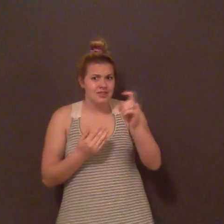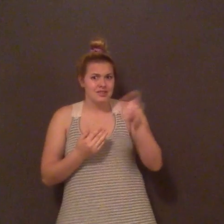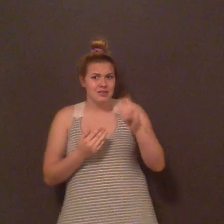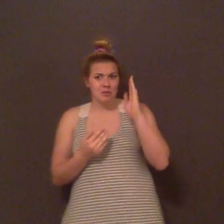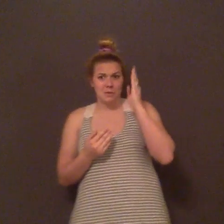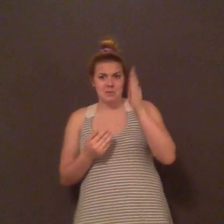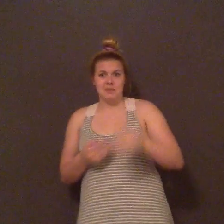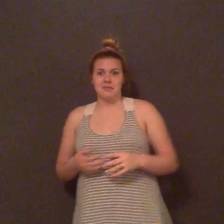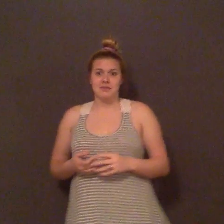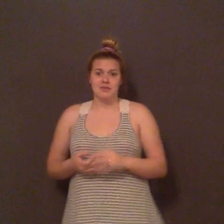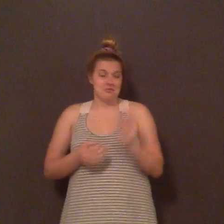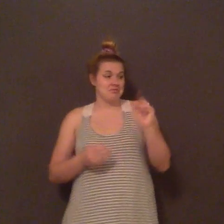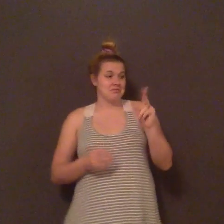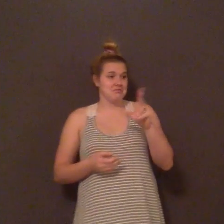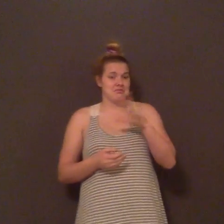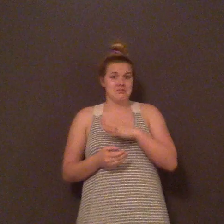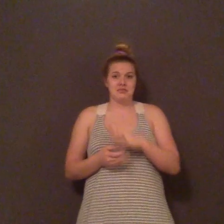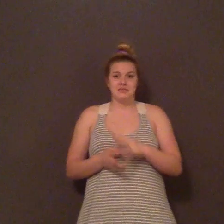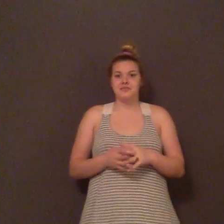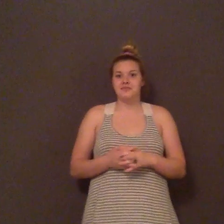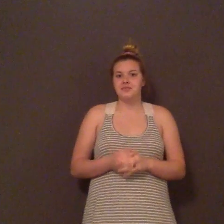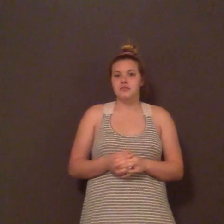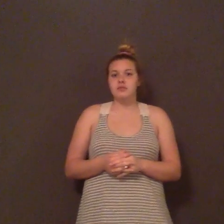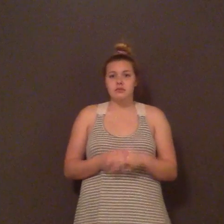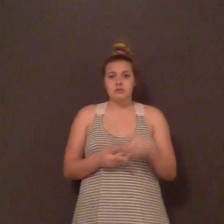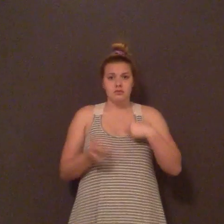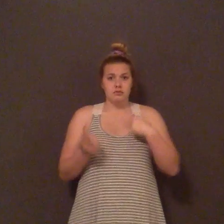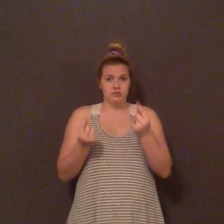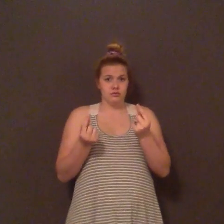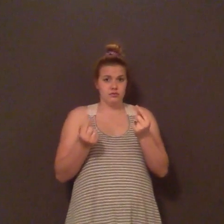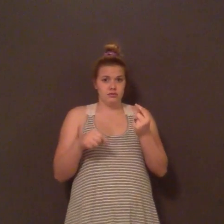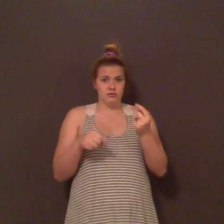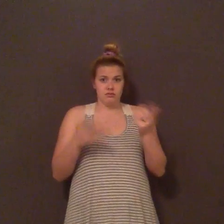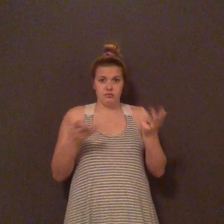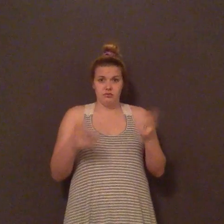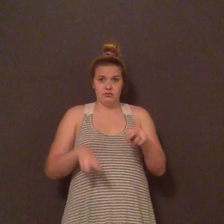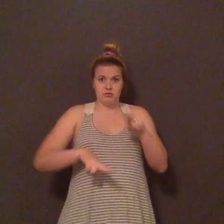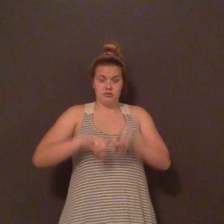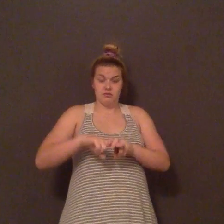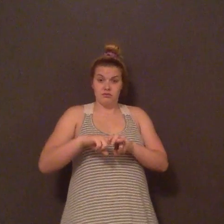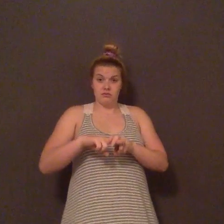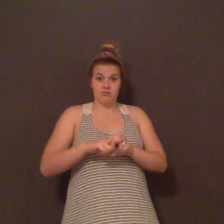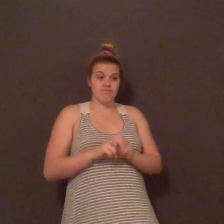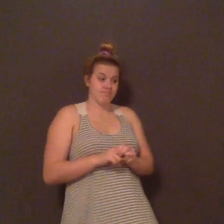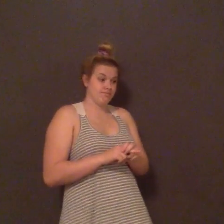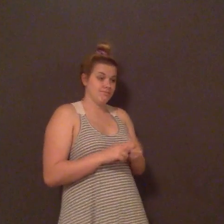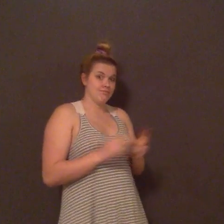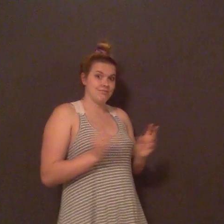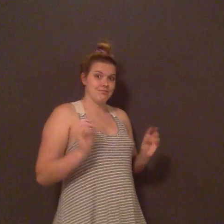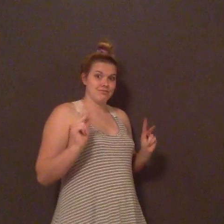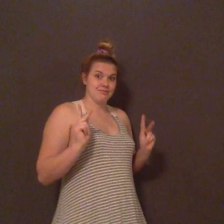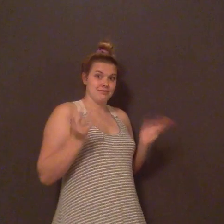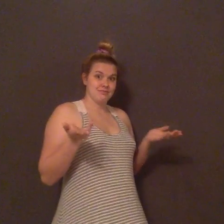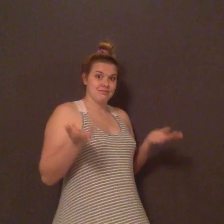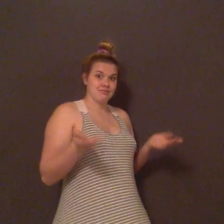go. Okay, go for it. What do I need to do? Just sit right there. All right. Tyler. That's what I'm talking about.